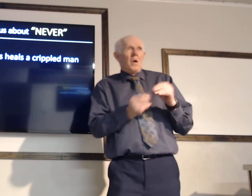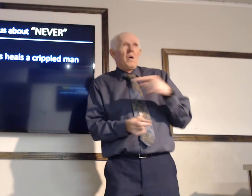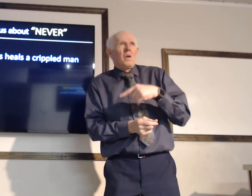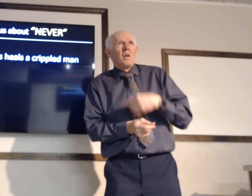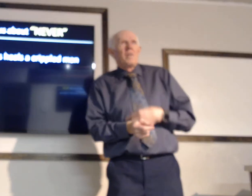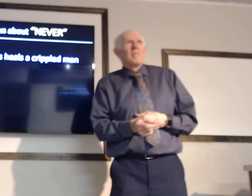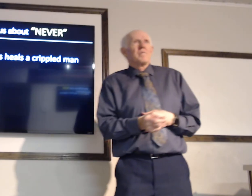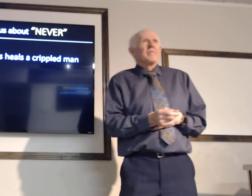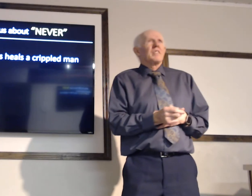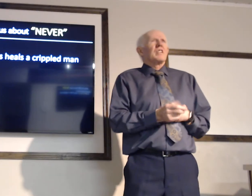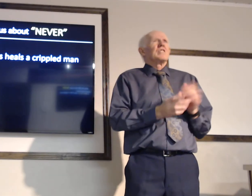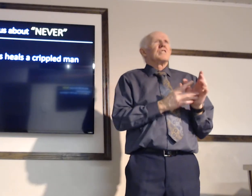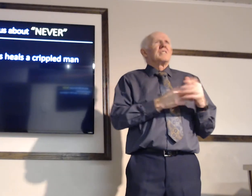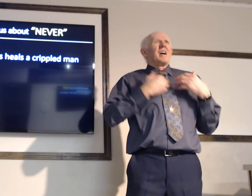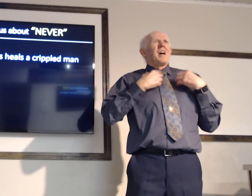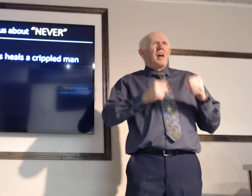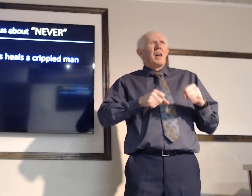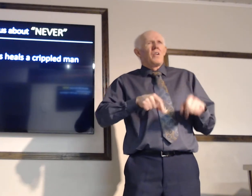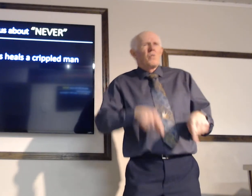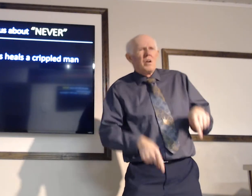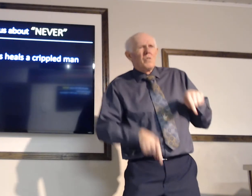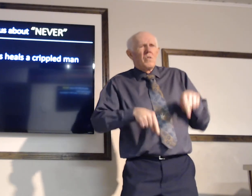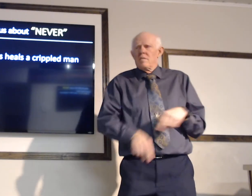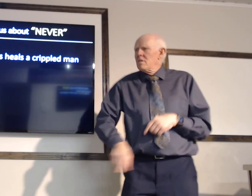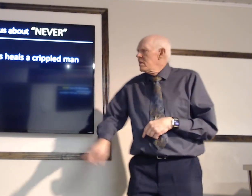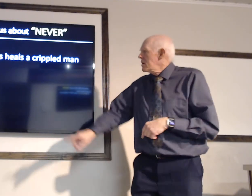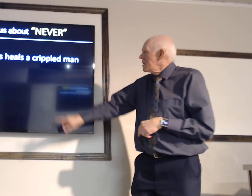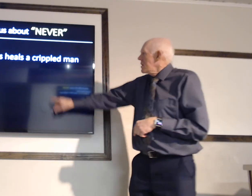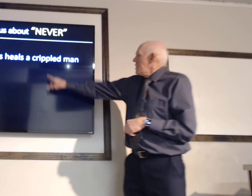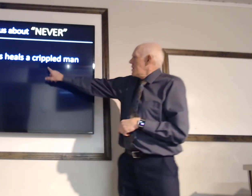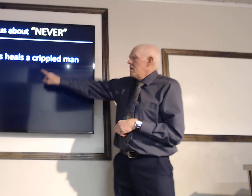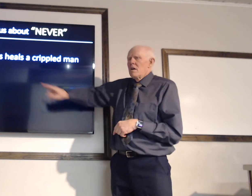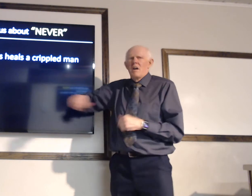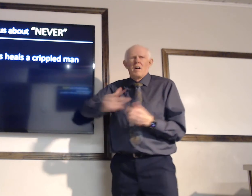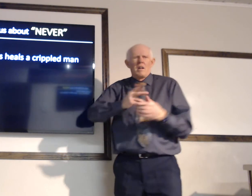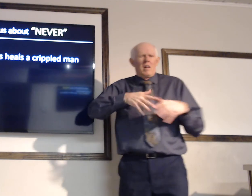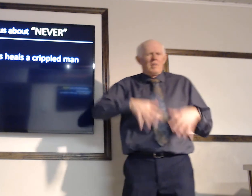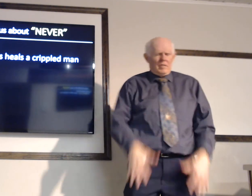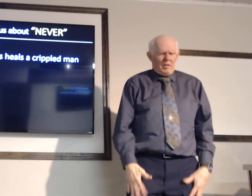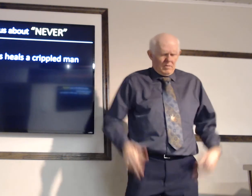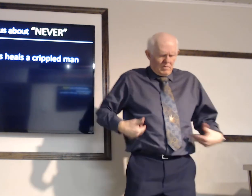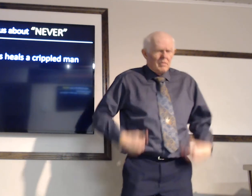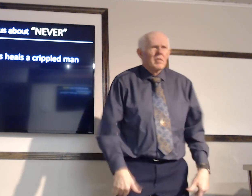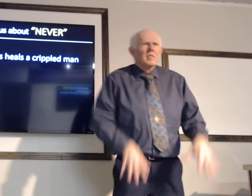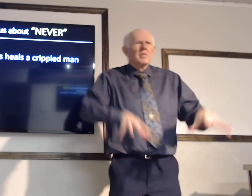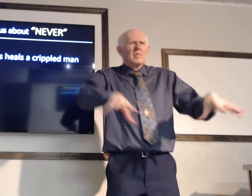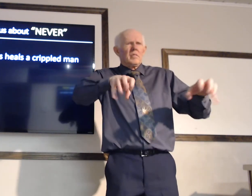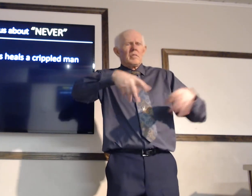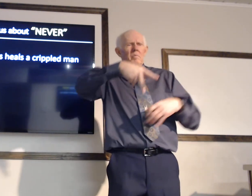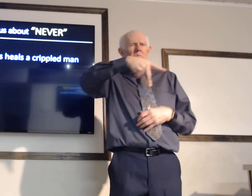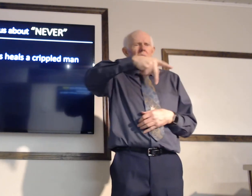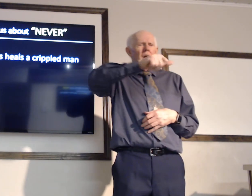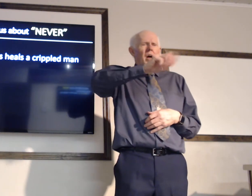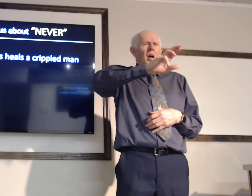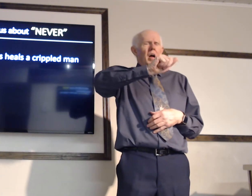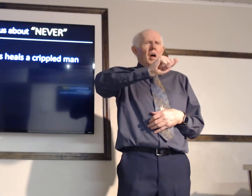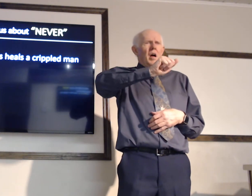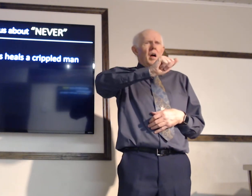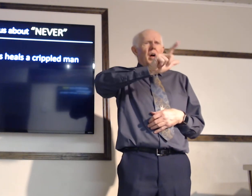And there's another story where he healed a crippled man, a man who was